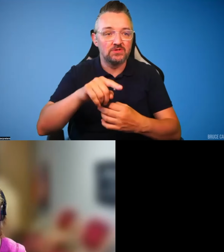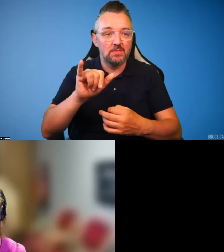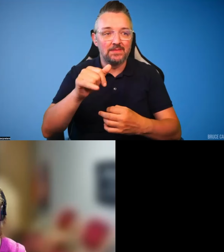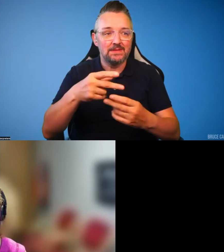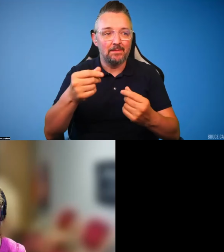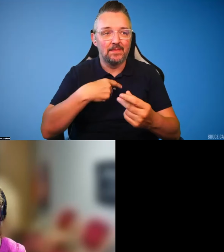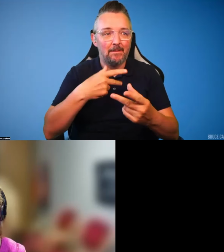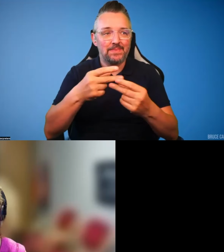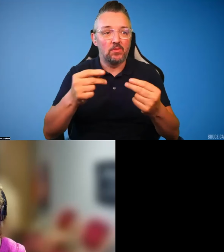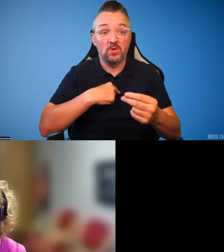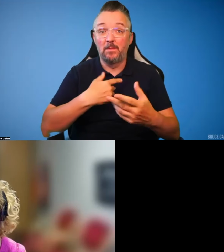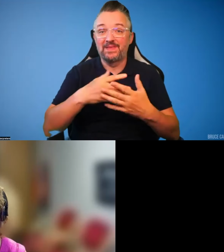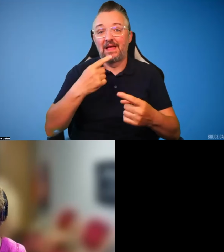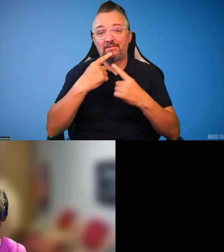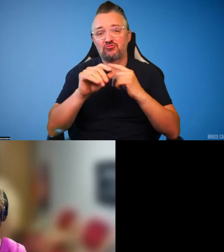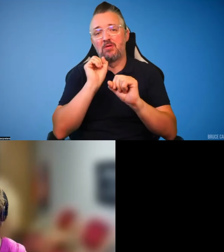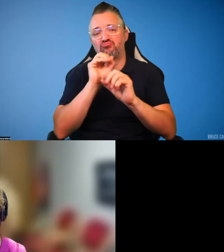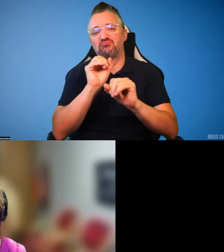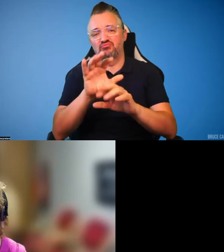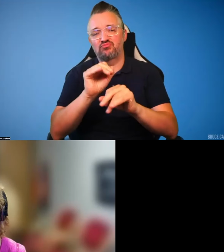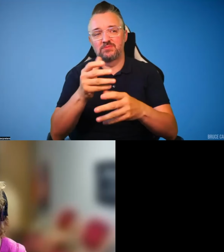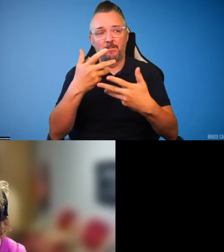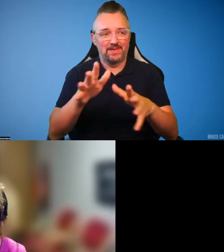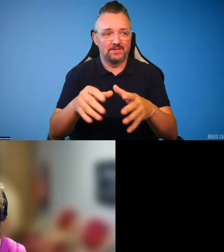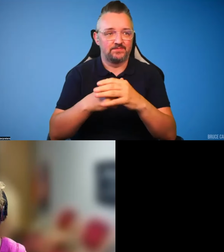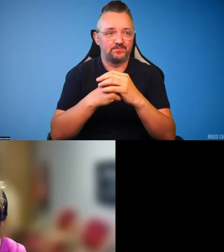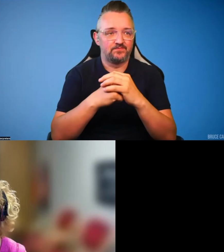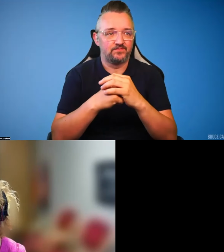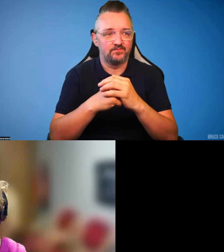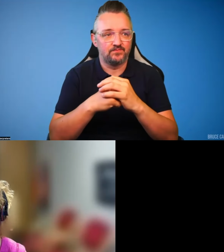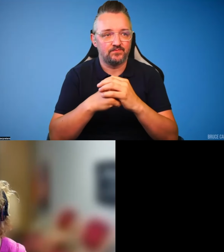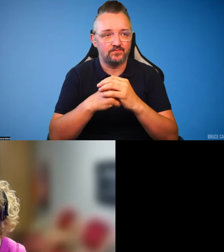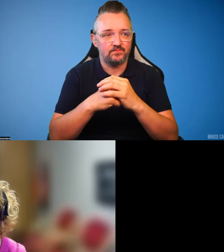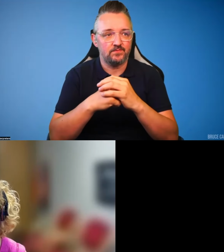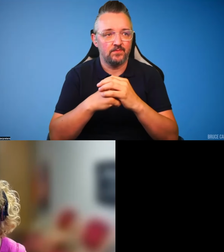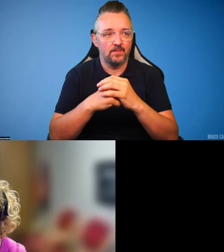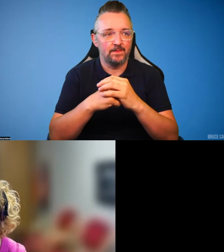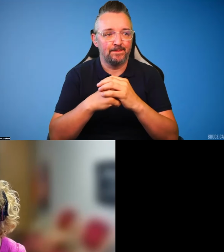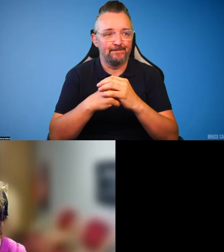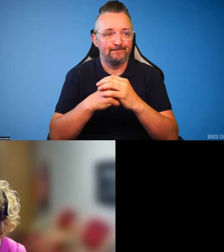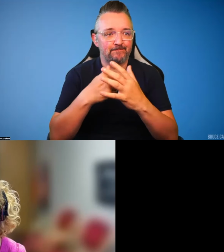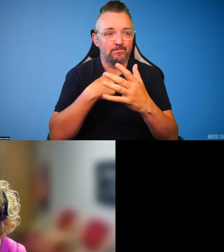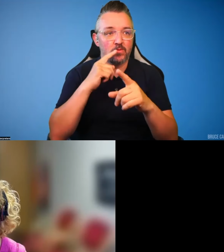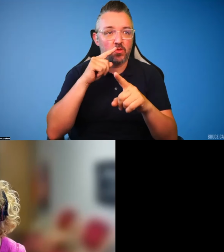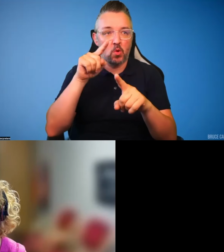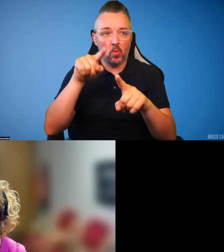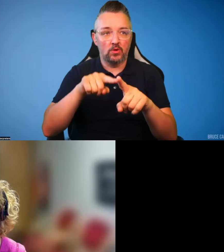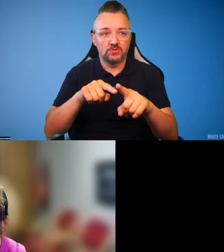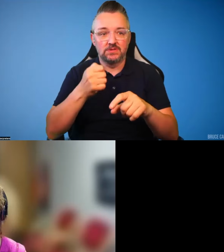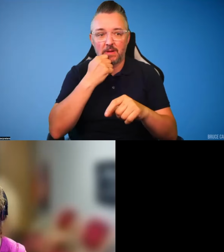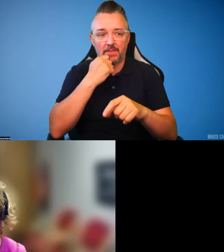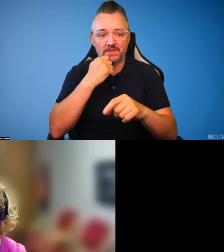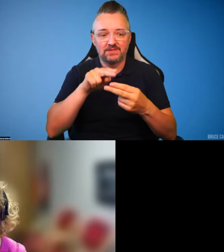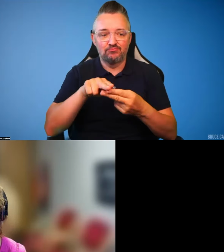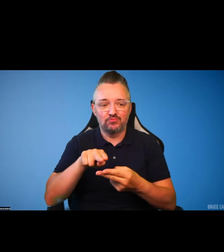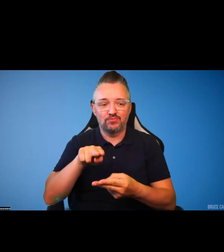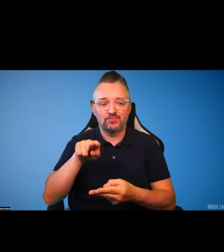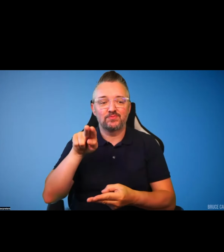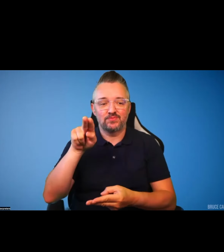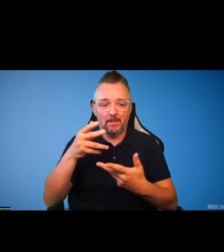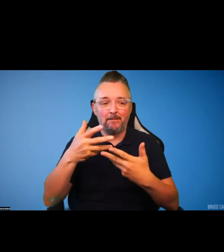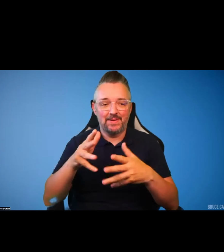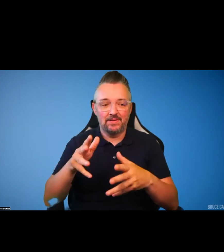lot of information at you this evening, so please do ask questions. And I've been watching the participant numbers increase as we've gone through as well. So if